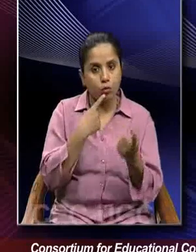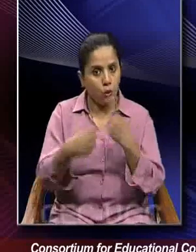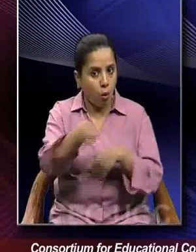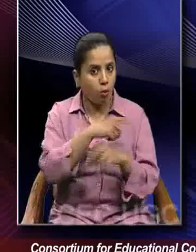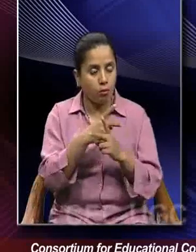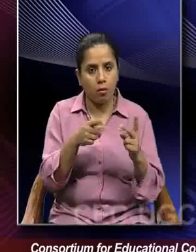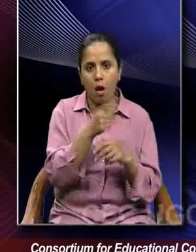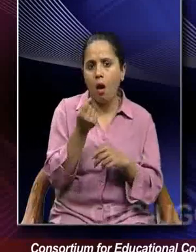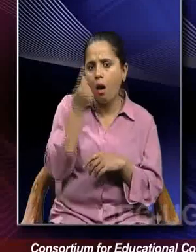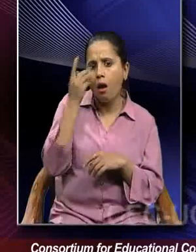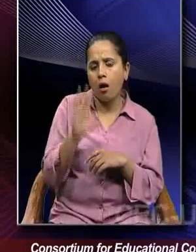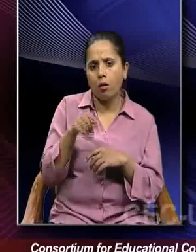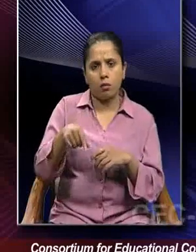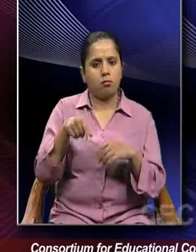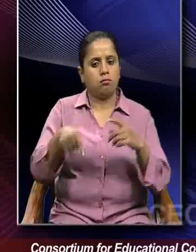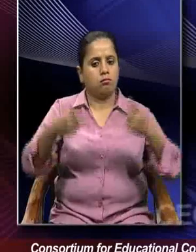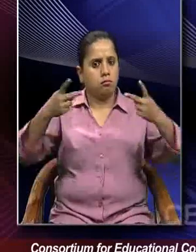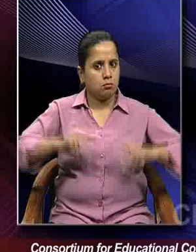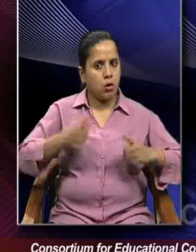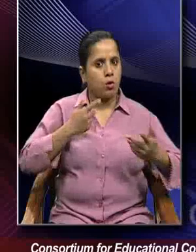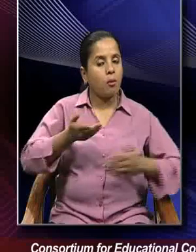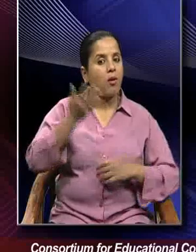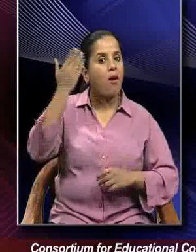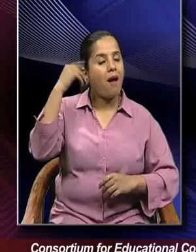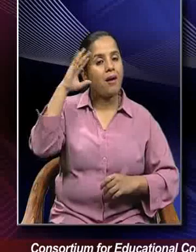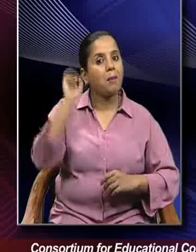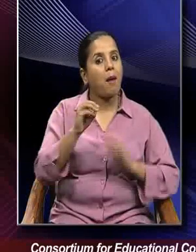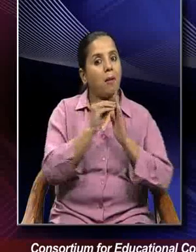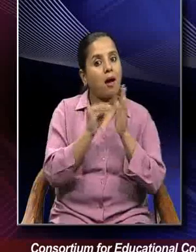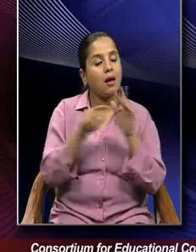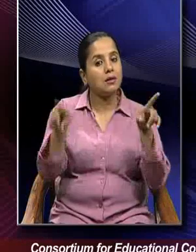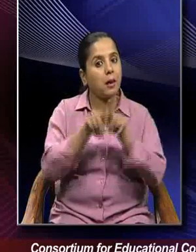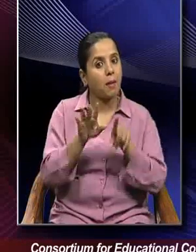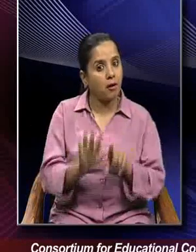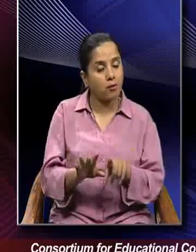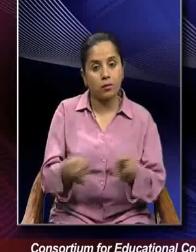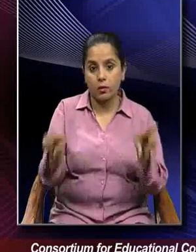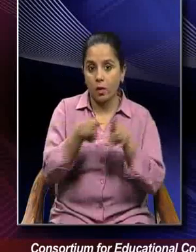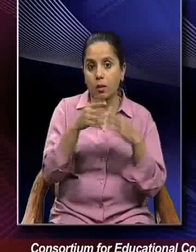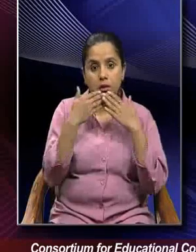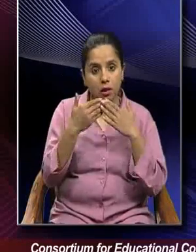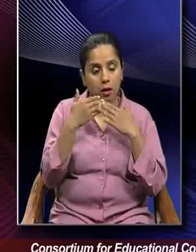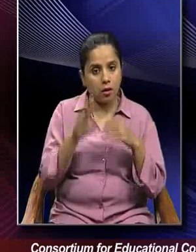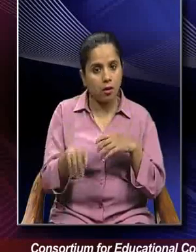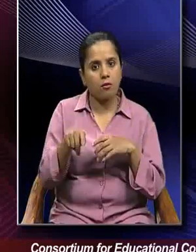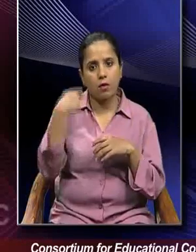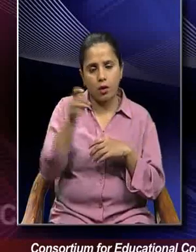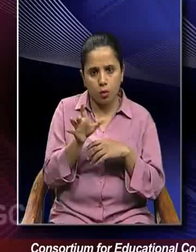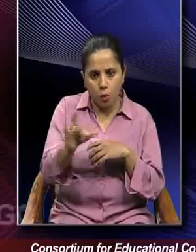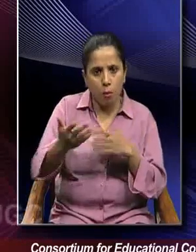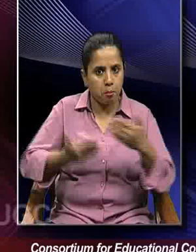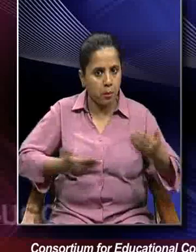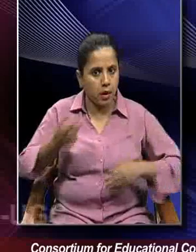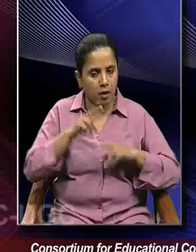they analyze the transcripts of conversation they have had with their participants, and they also study videotapes of behavior if they